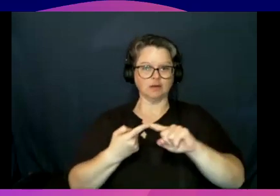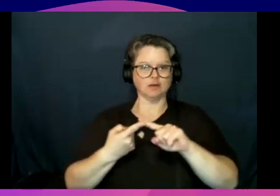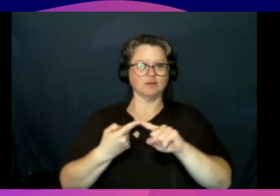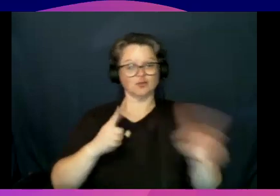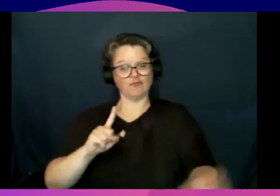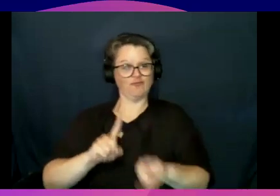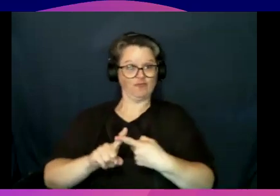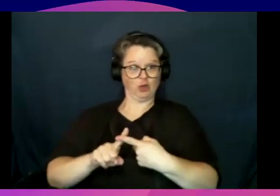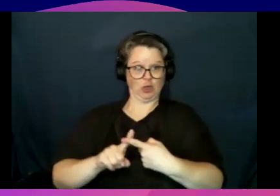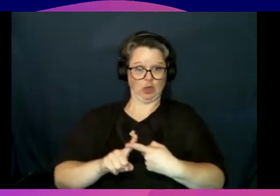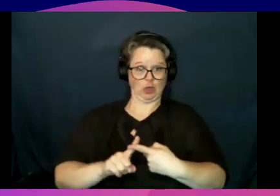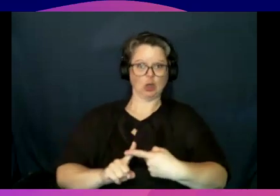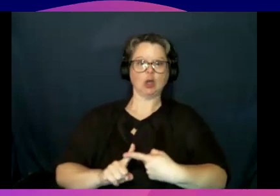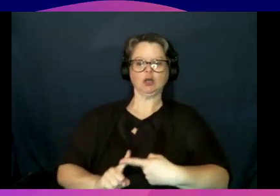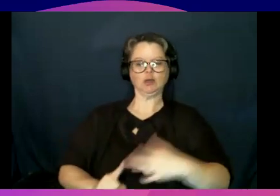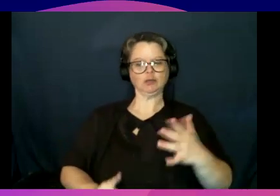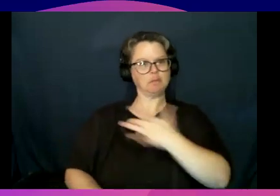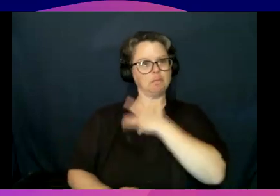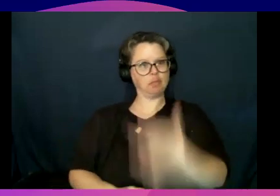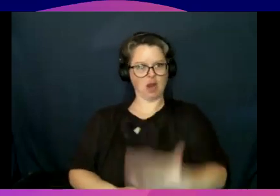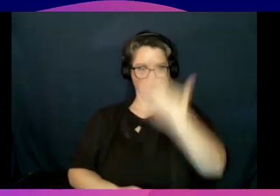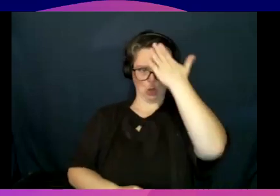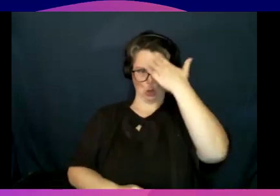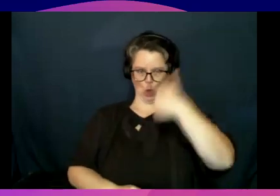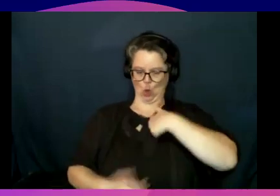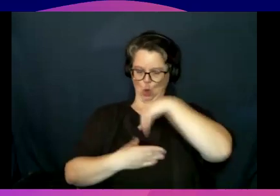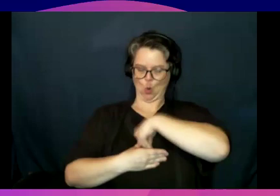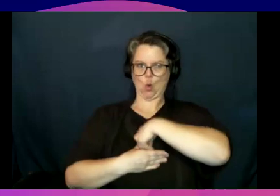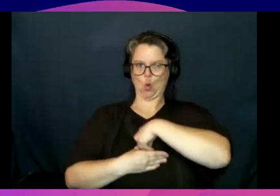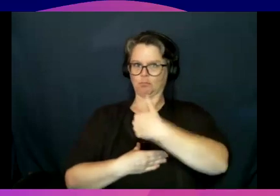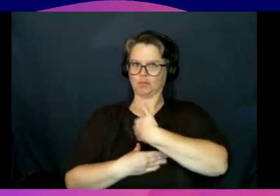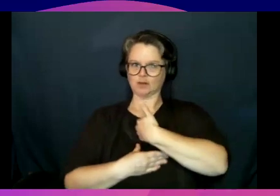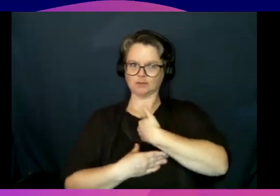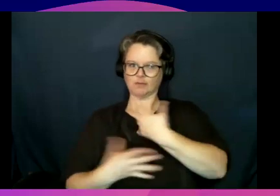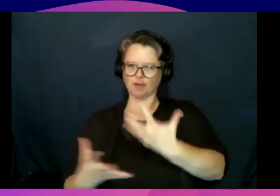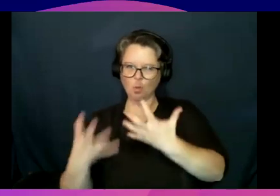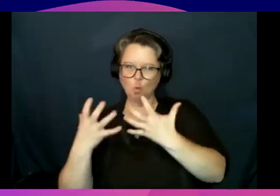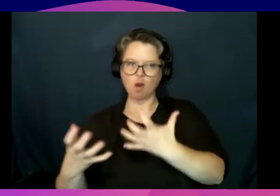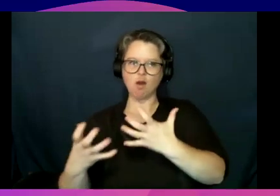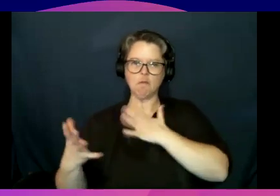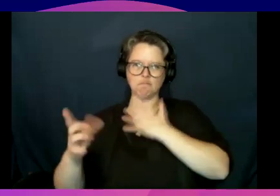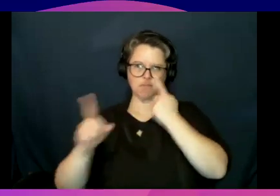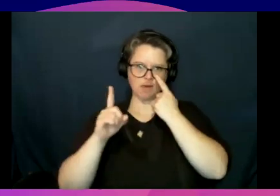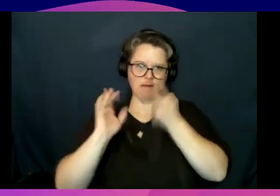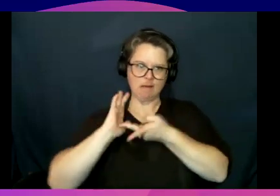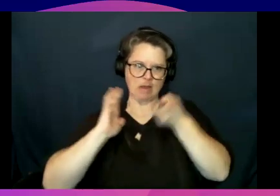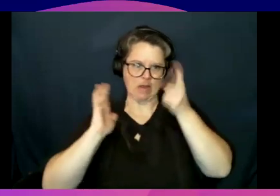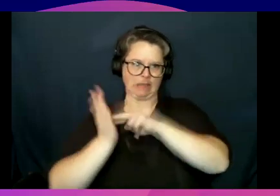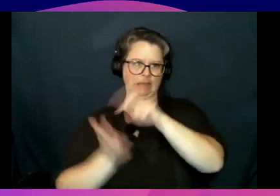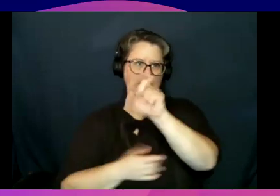wanting to have a chat with a coworker. So really, what is your intention? What do you need? What is it that you need to